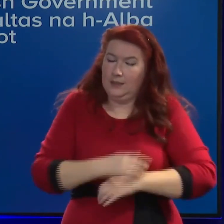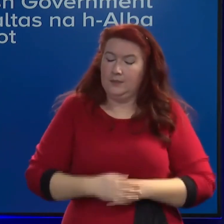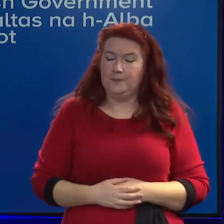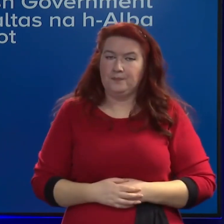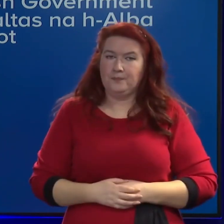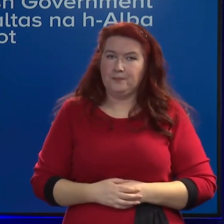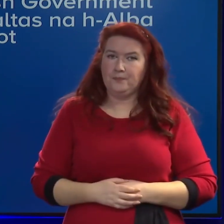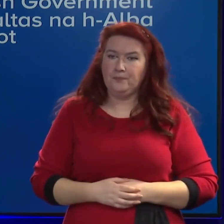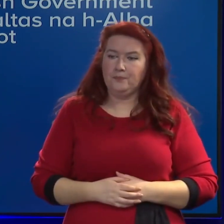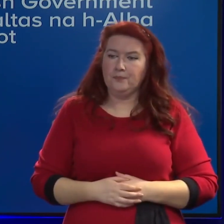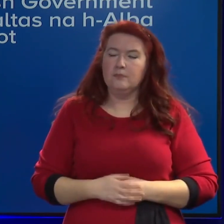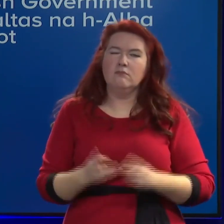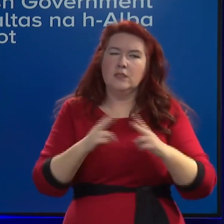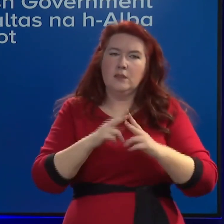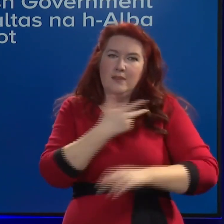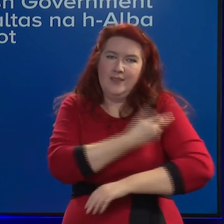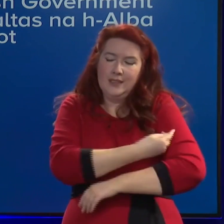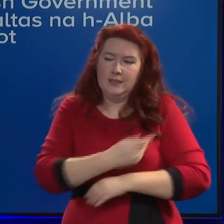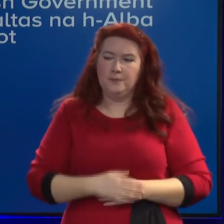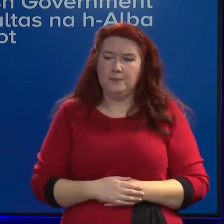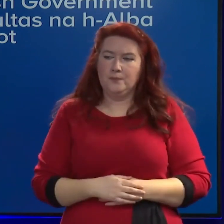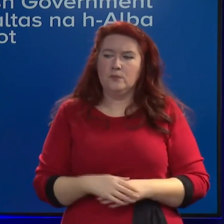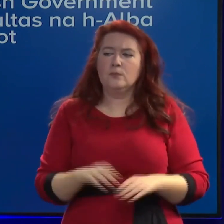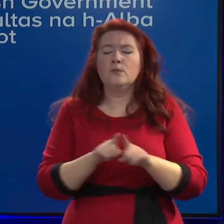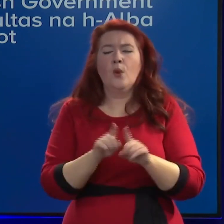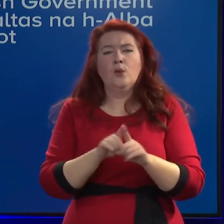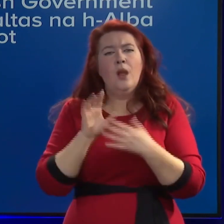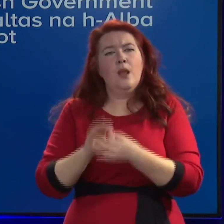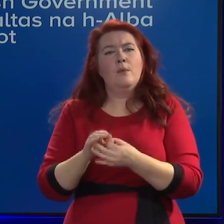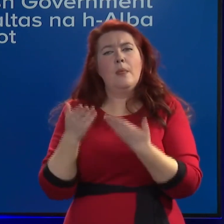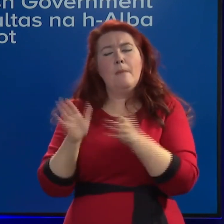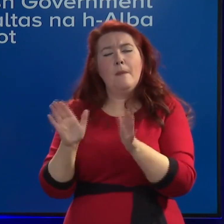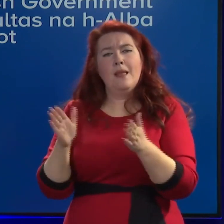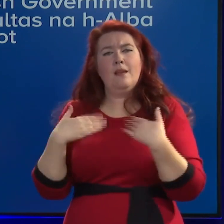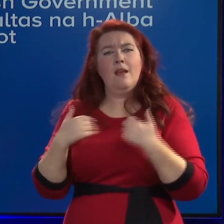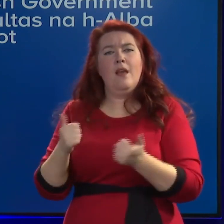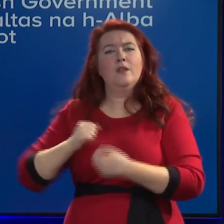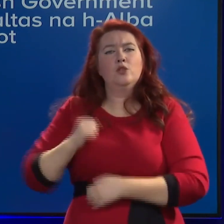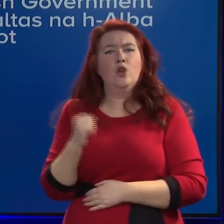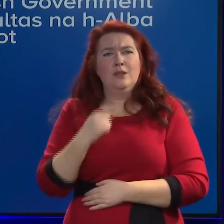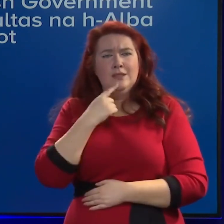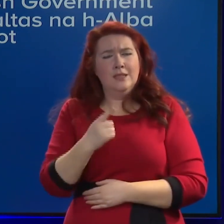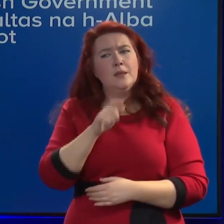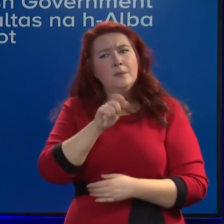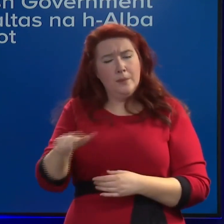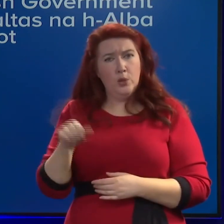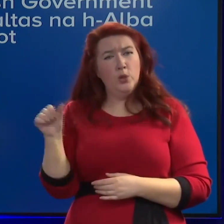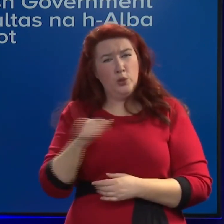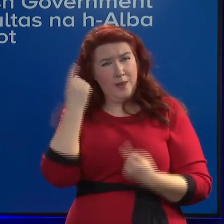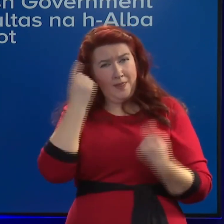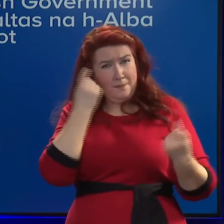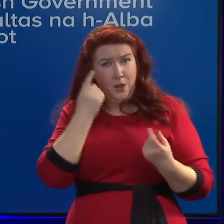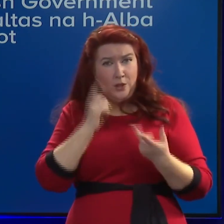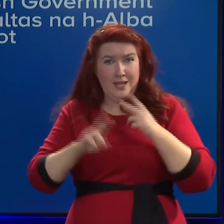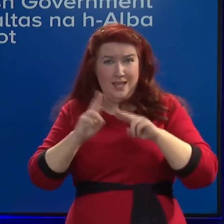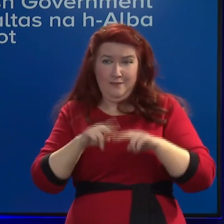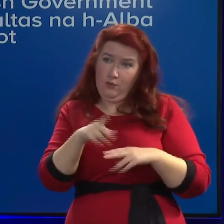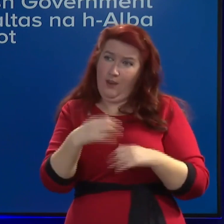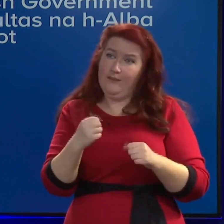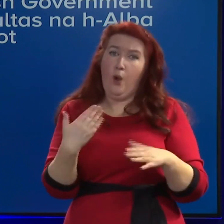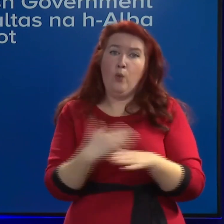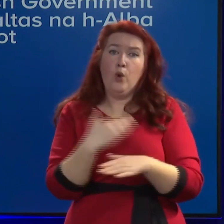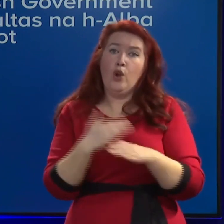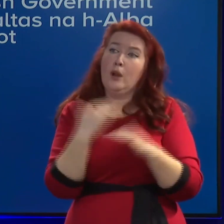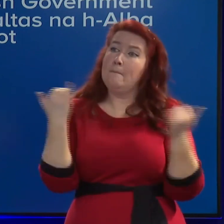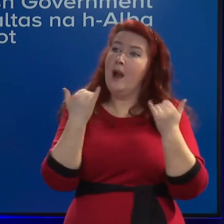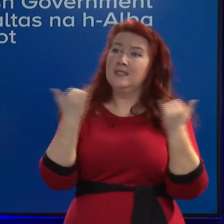Health Scotland made public late yesterday afternoon, that people should think about deferring work